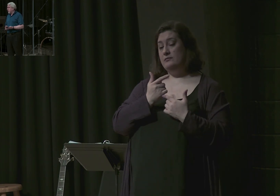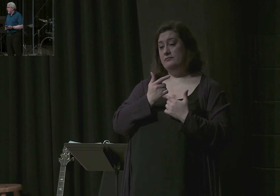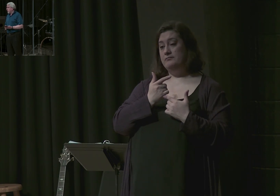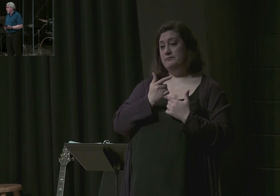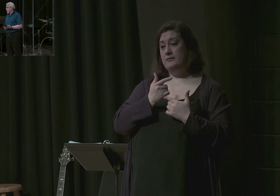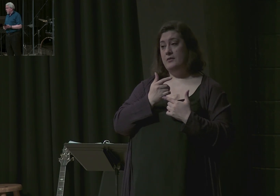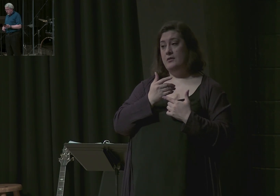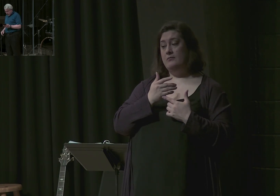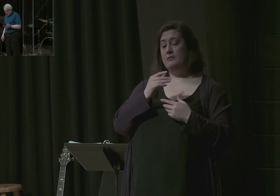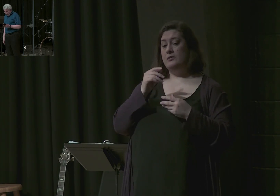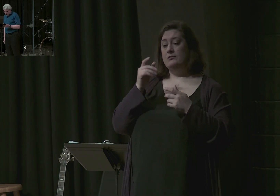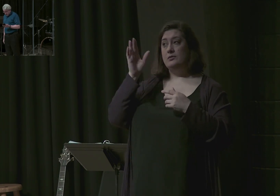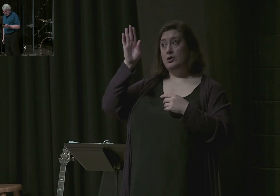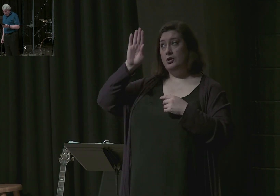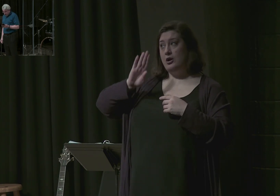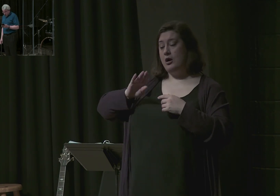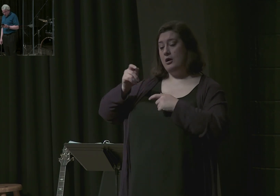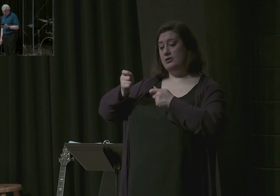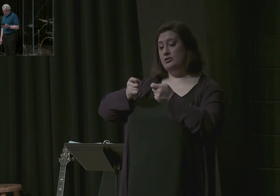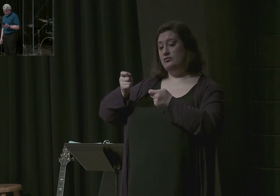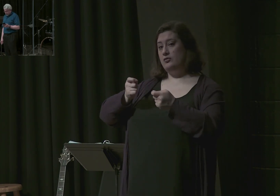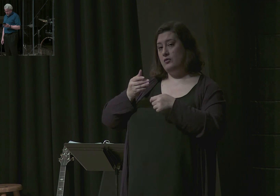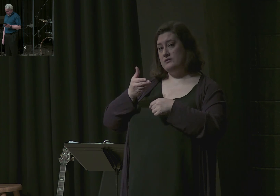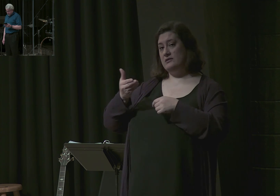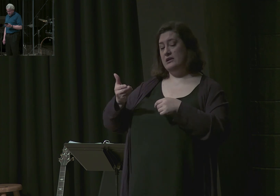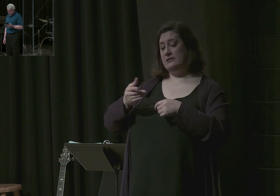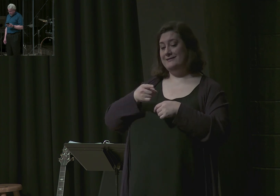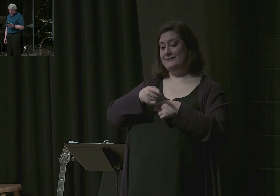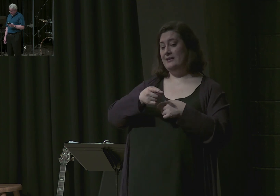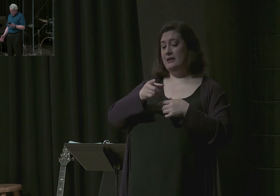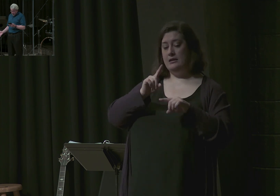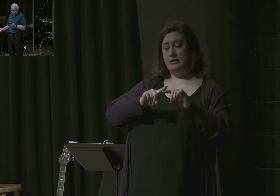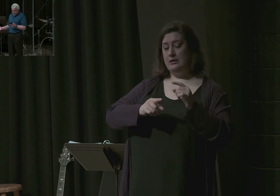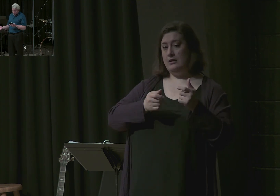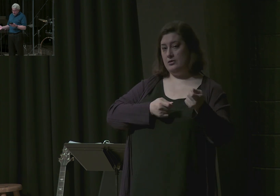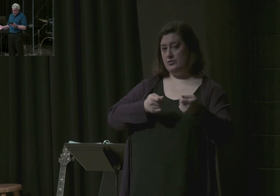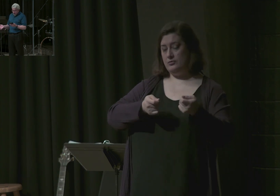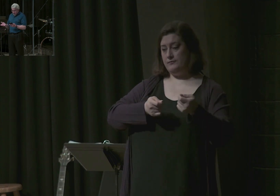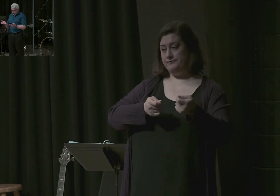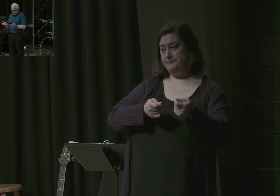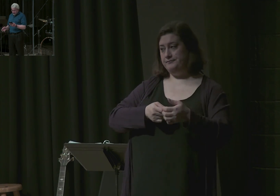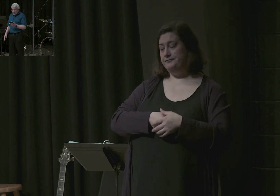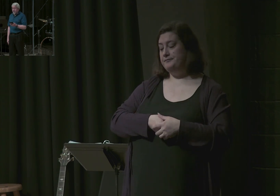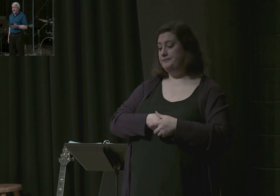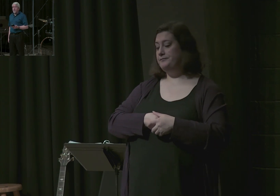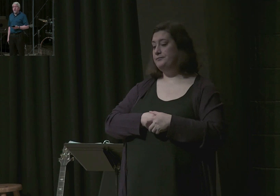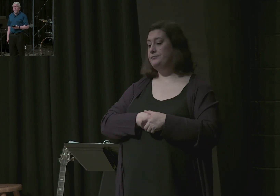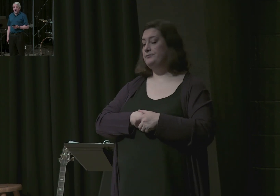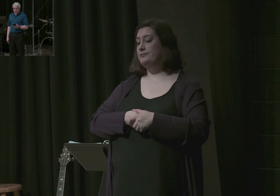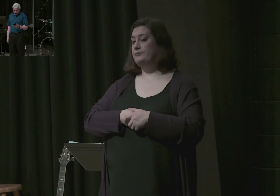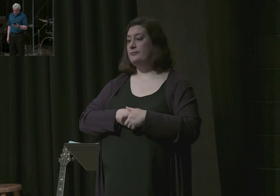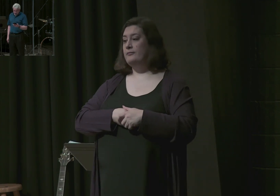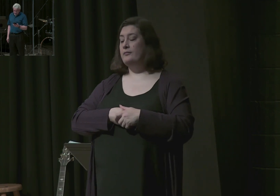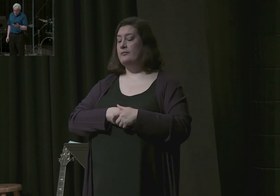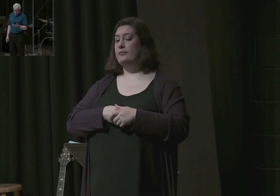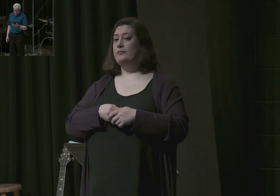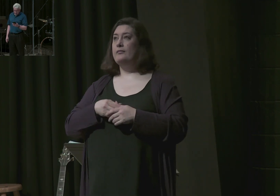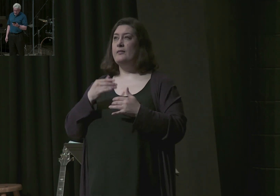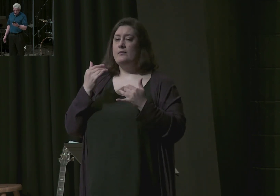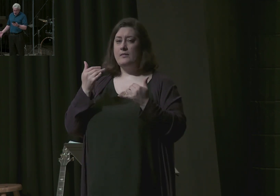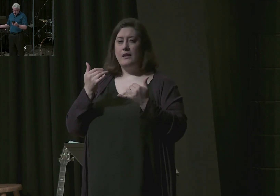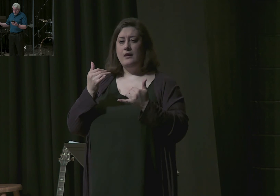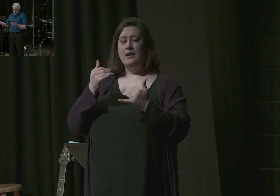work at what Jacob could not control. And finally, he rehearses the dream that God gave